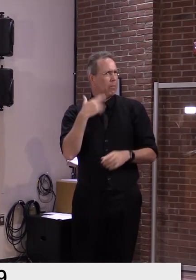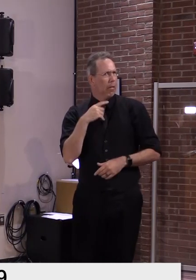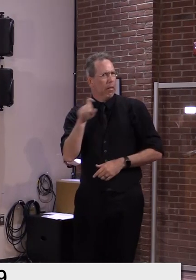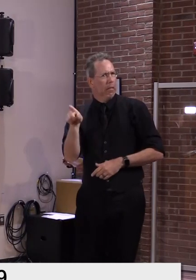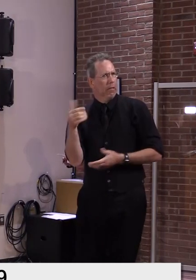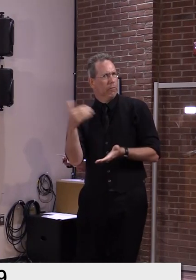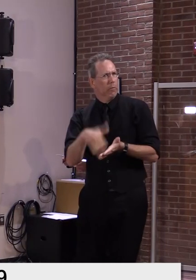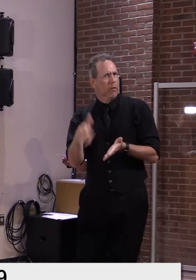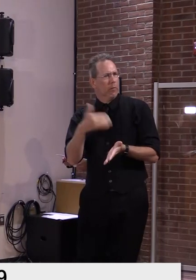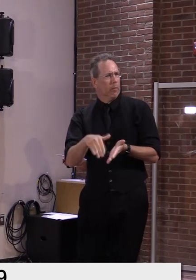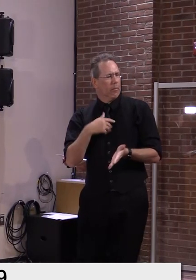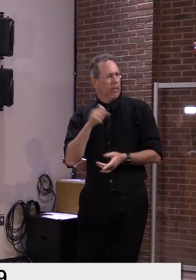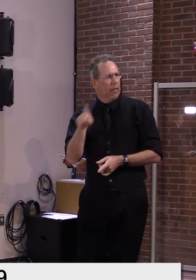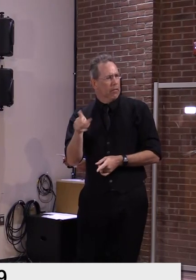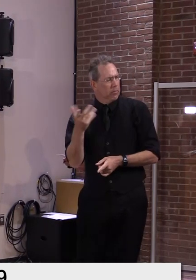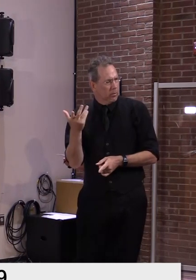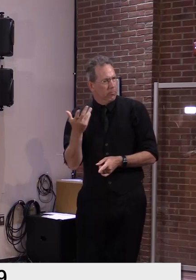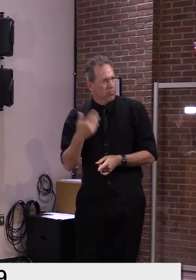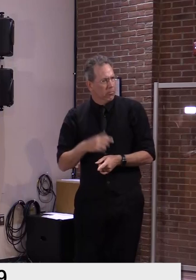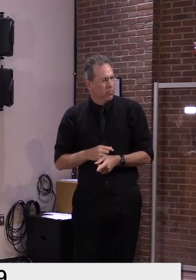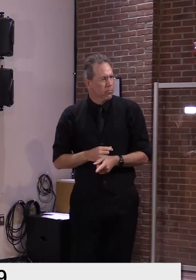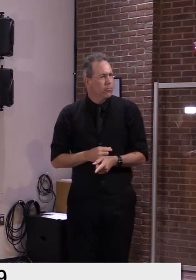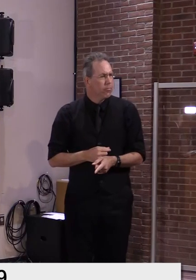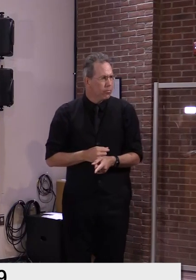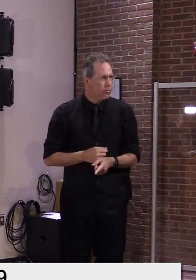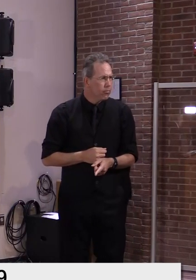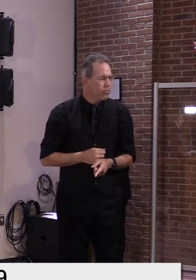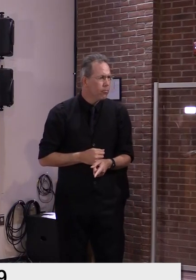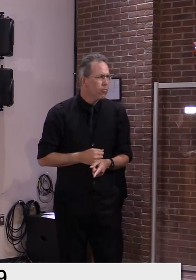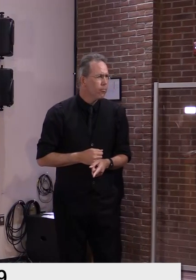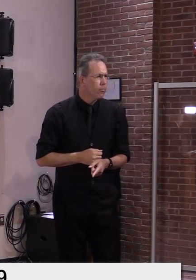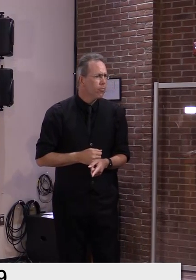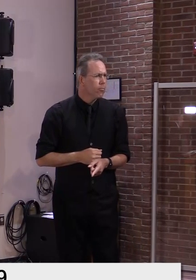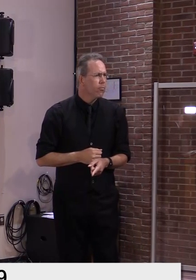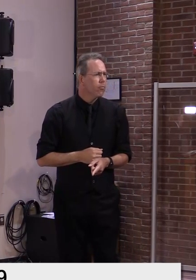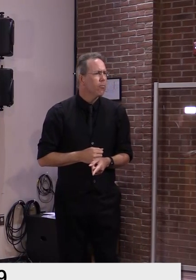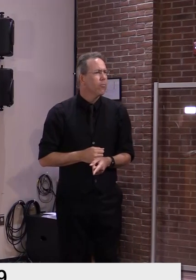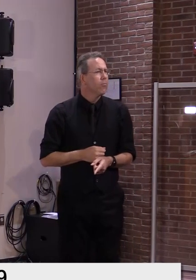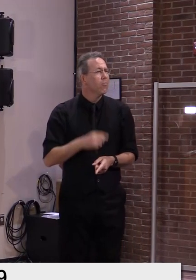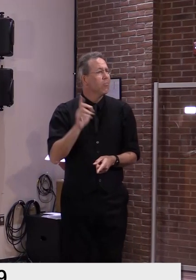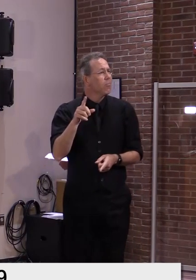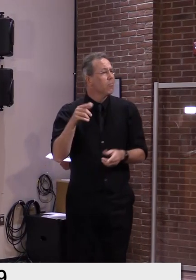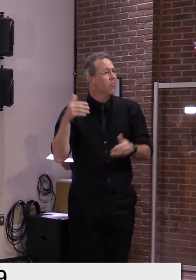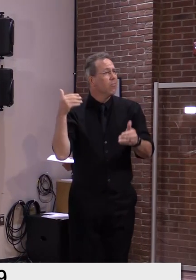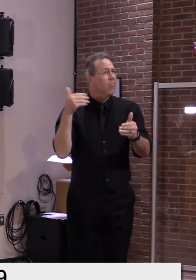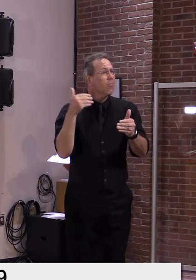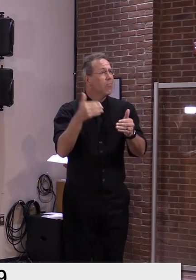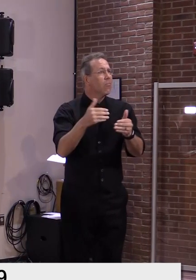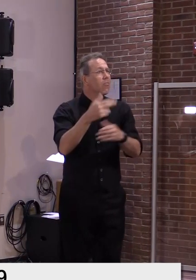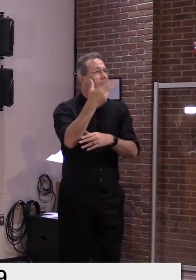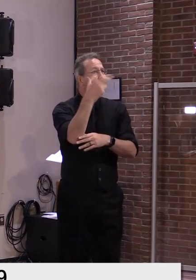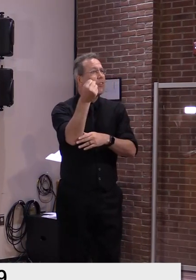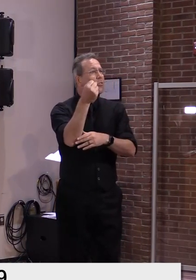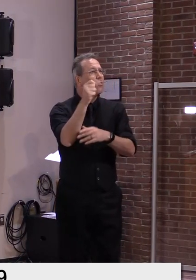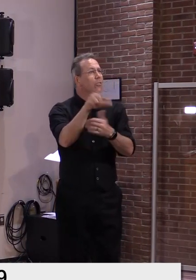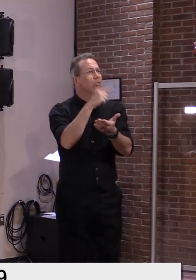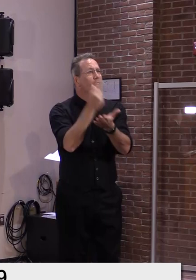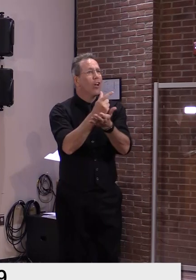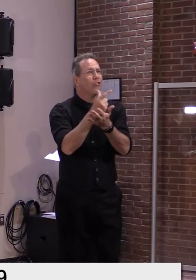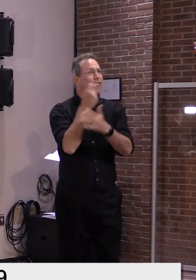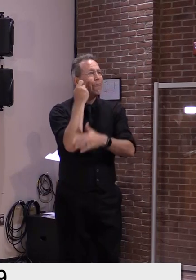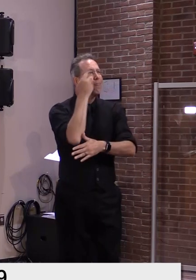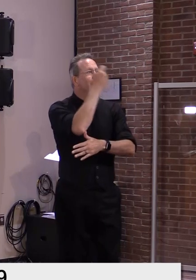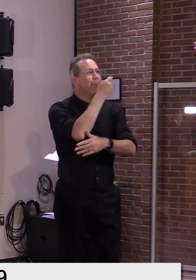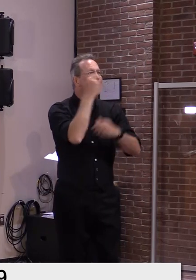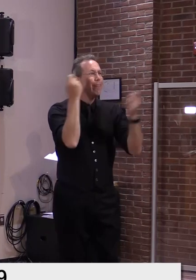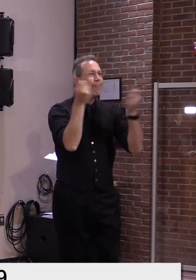just wondering if, with high school commencements around the corner, if, in order to head off any confusion about public and